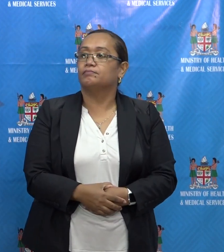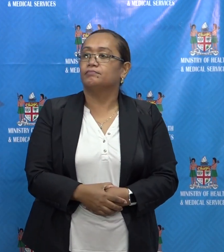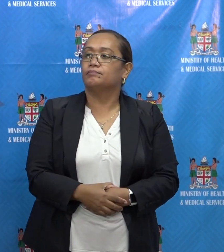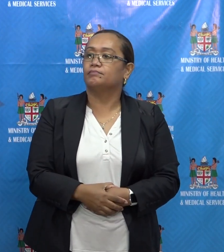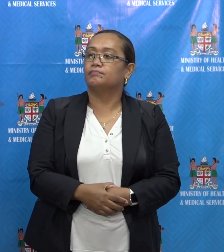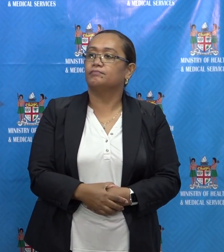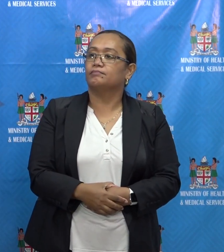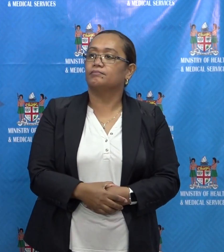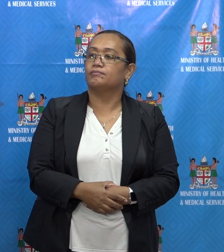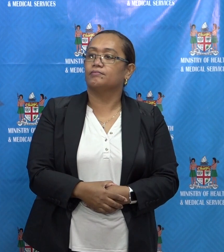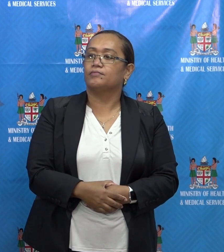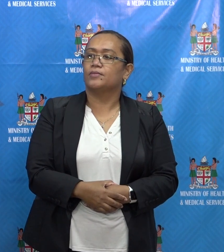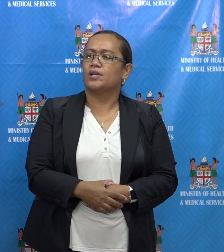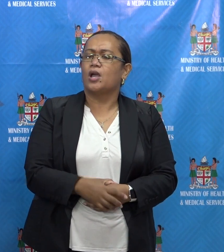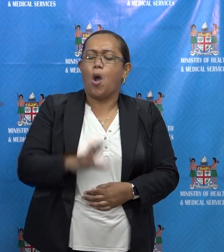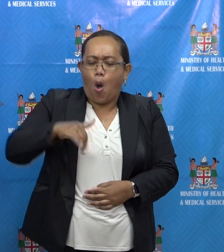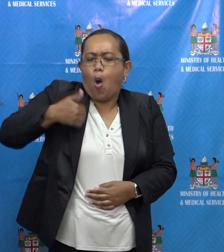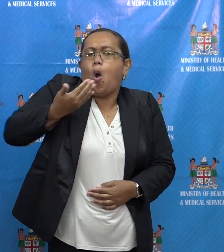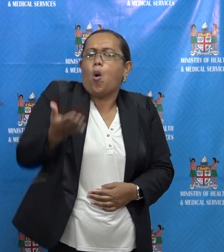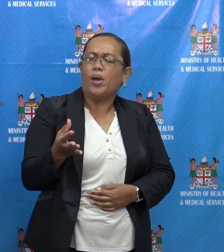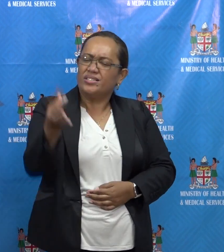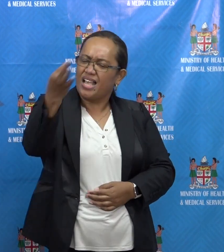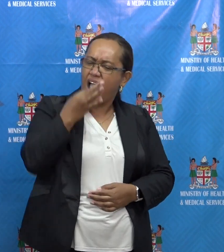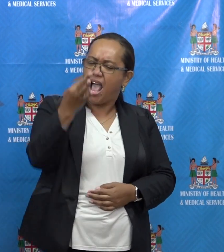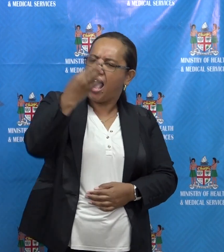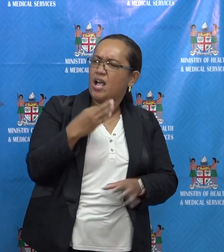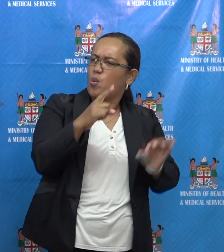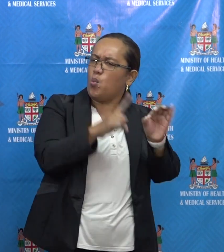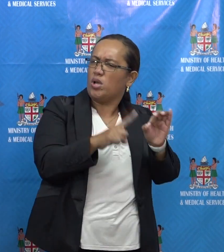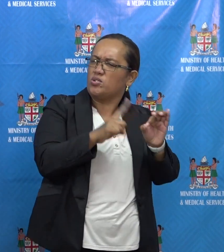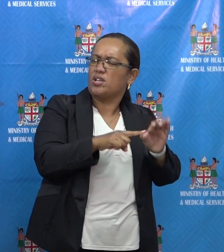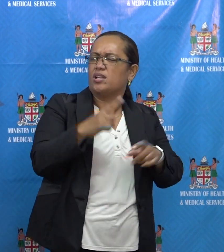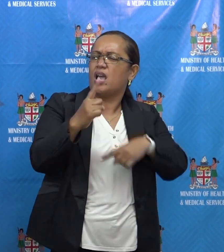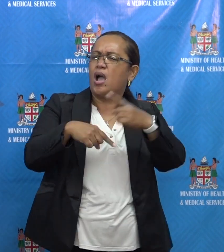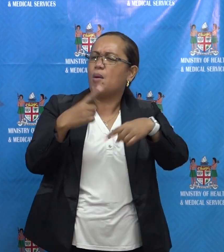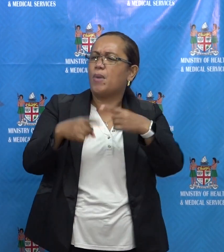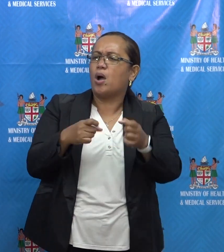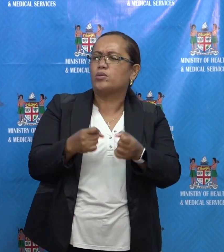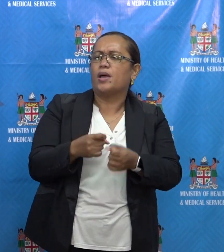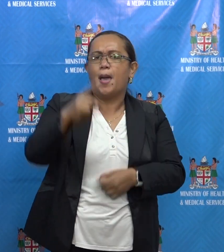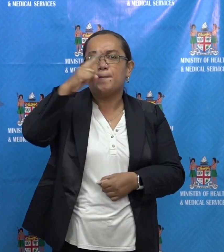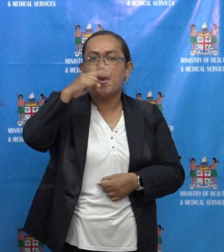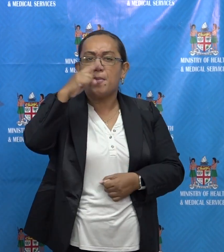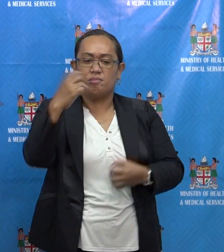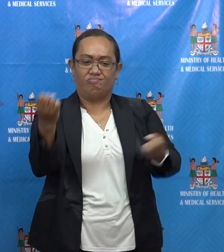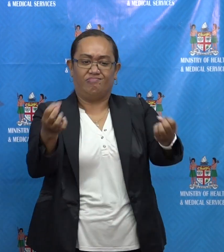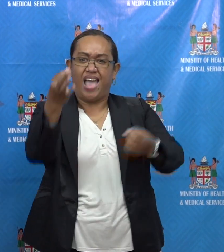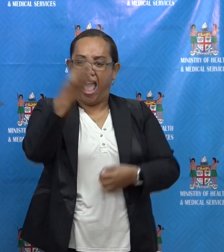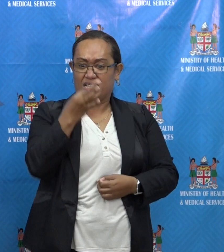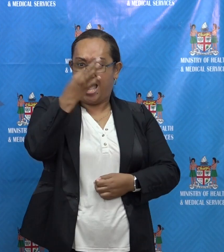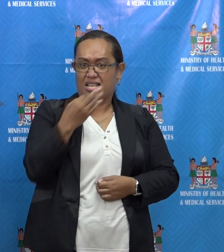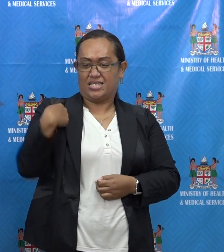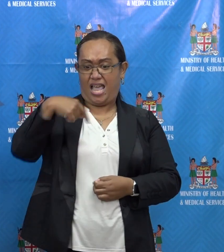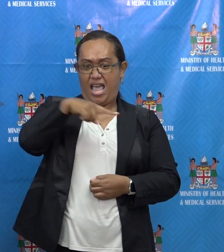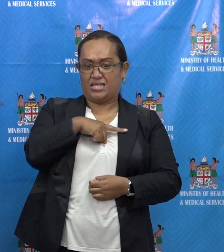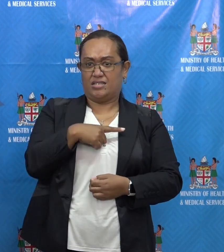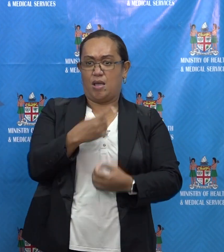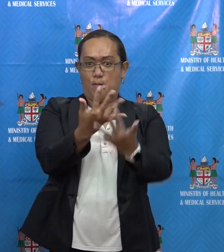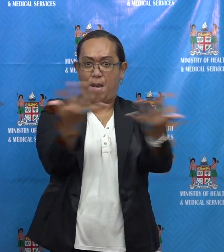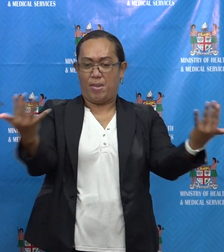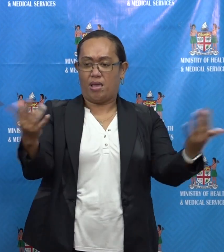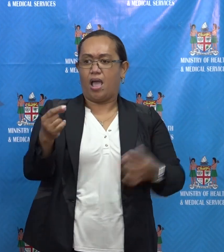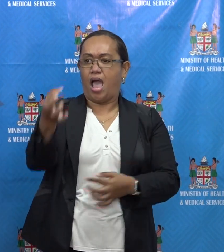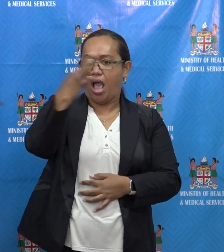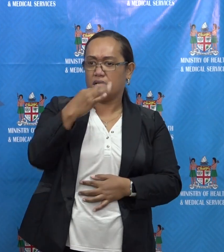we've always had queries coming out from the general public. This is in regards to the